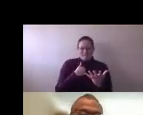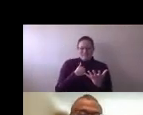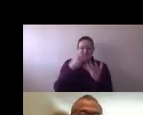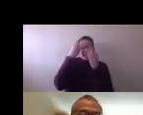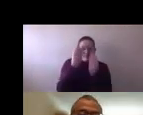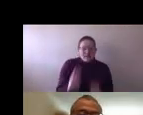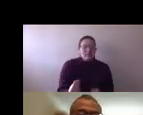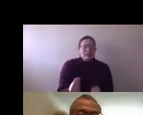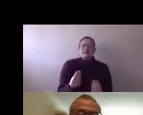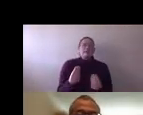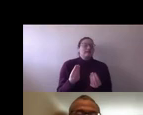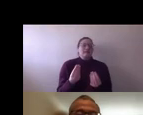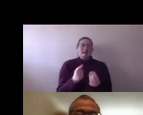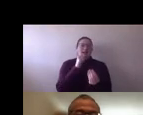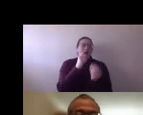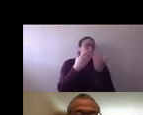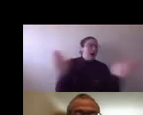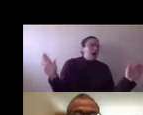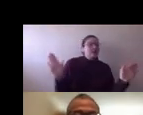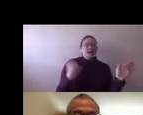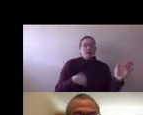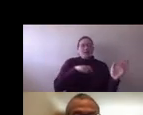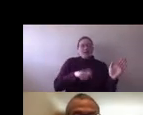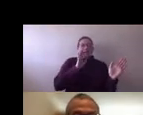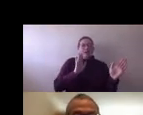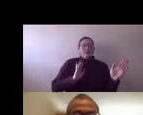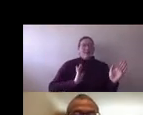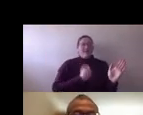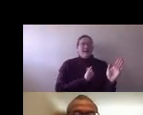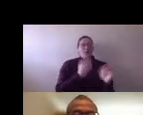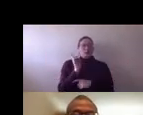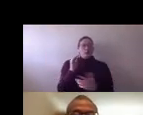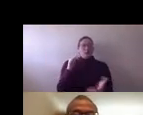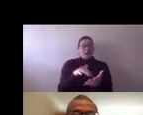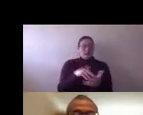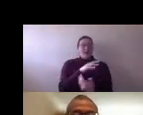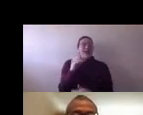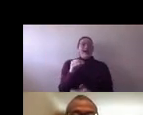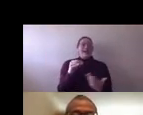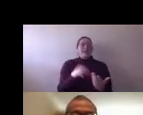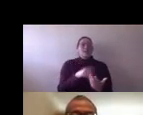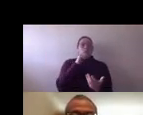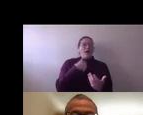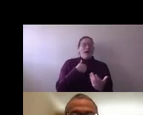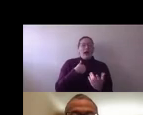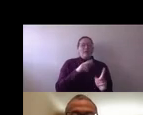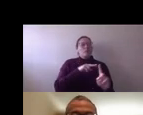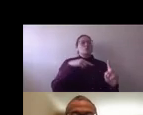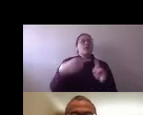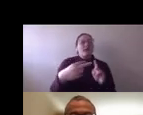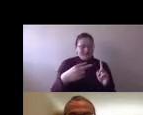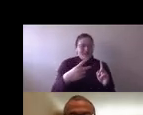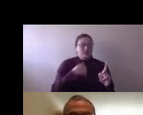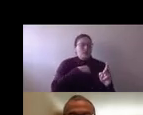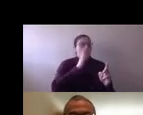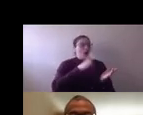information that's not public that we need for our historical studies. And we don't have the perspective that will come from the lapse